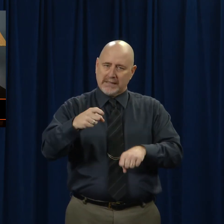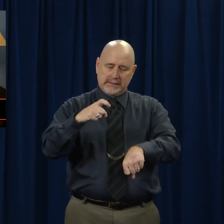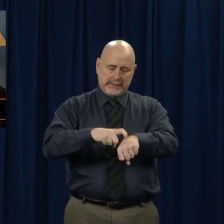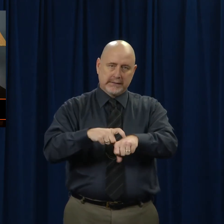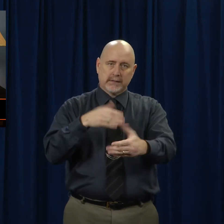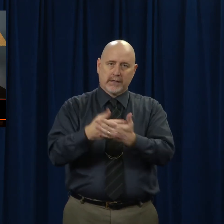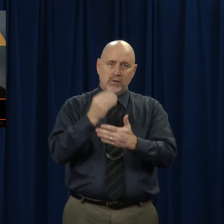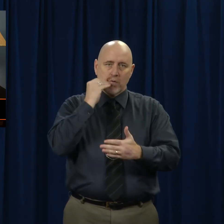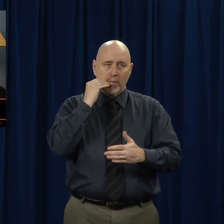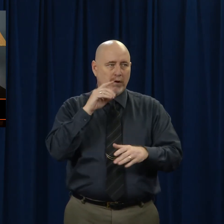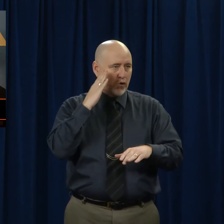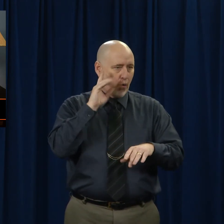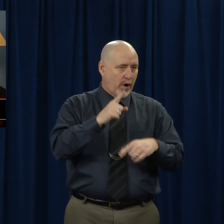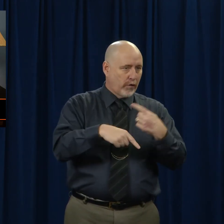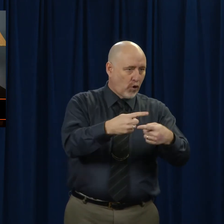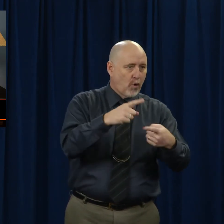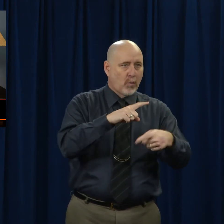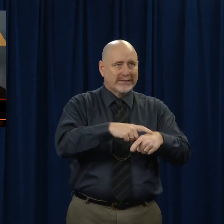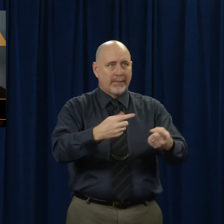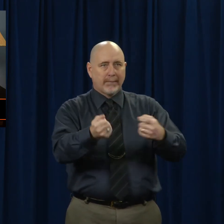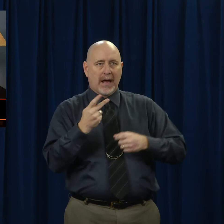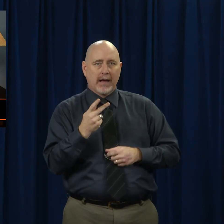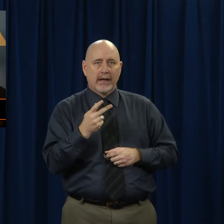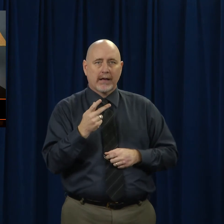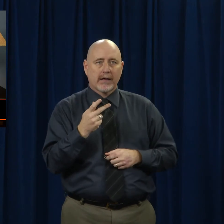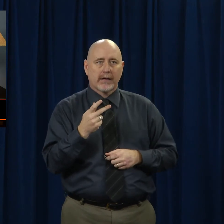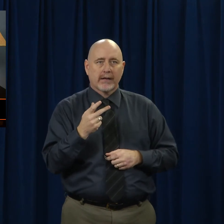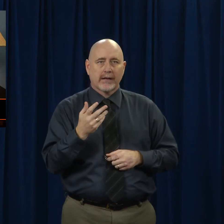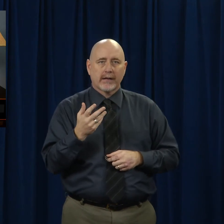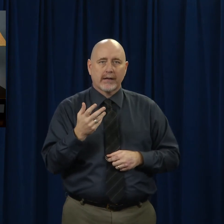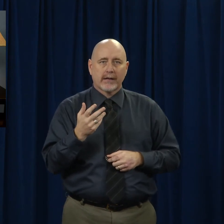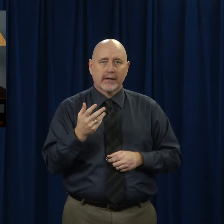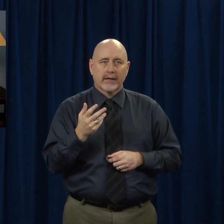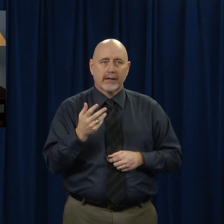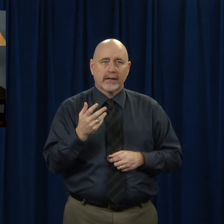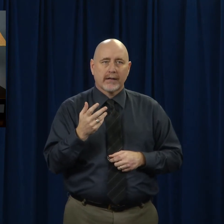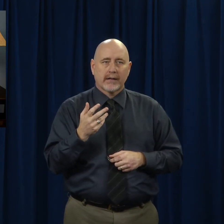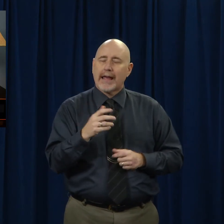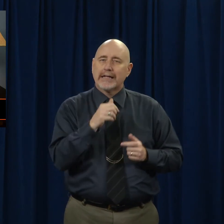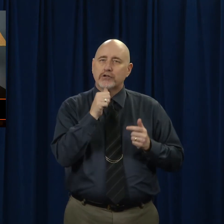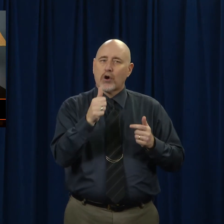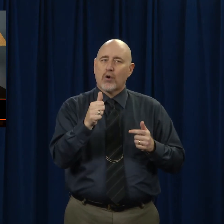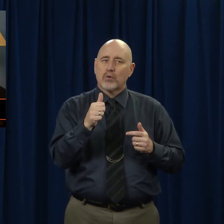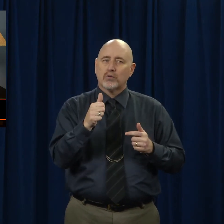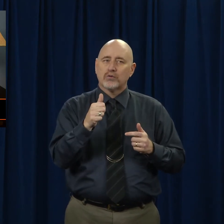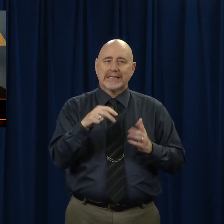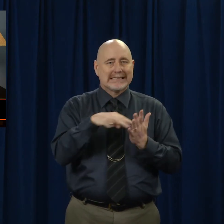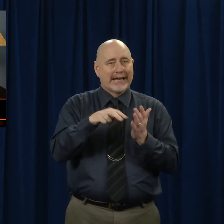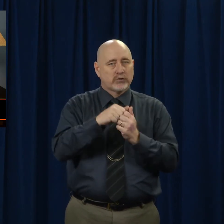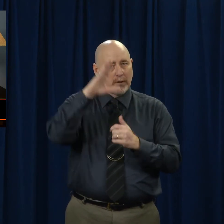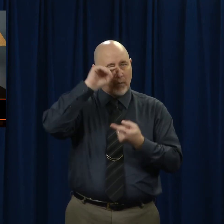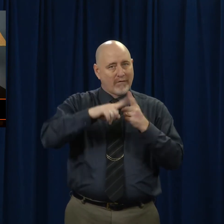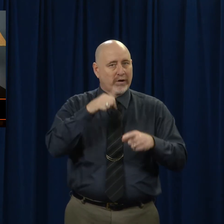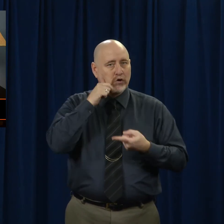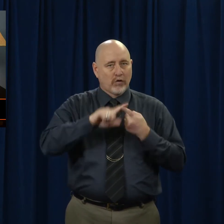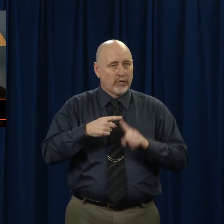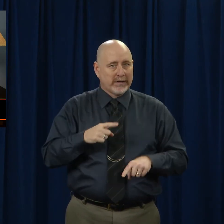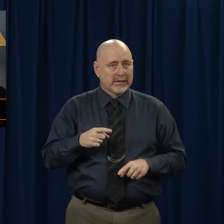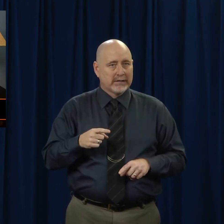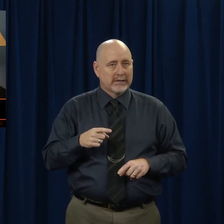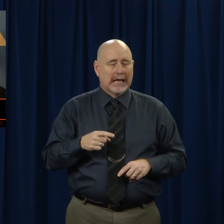that you need to know where they're going, what time they're going to return. And don't dance with your boyfriend or